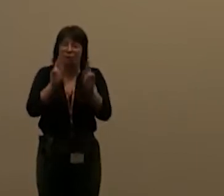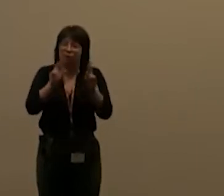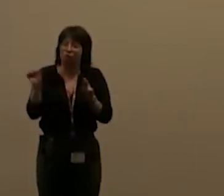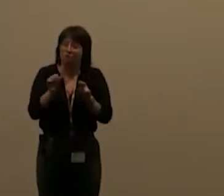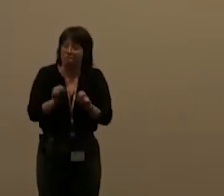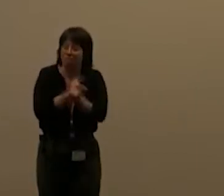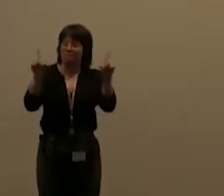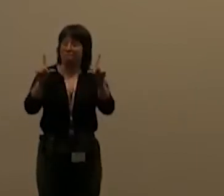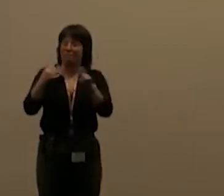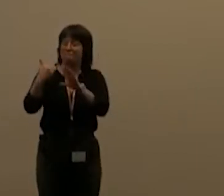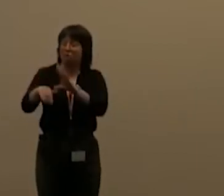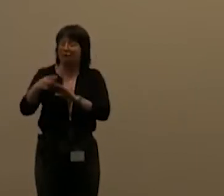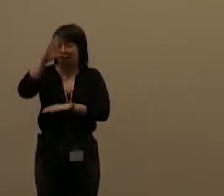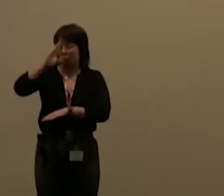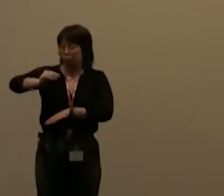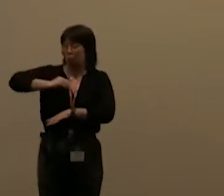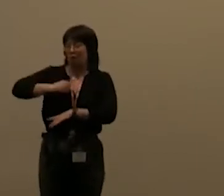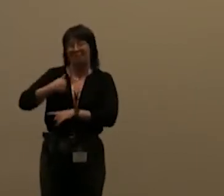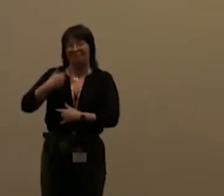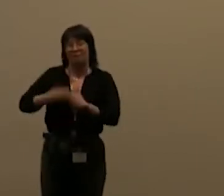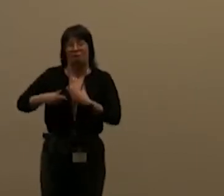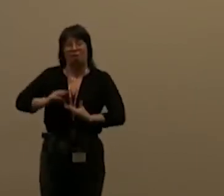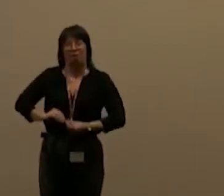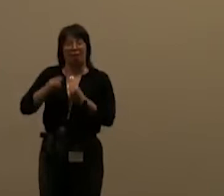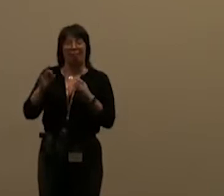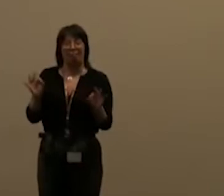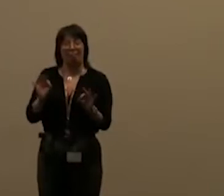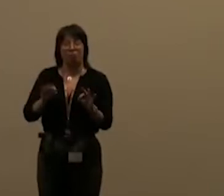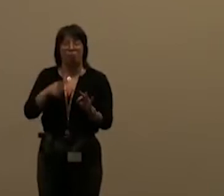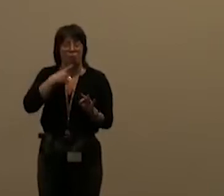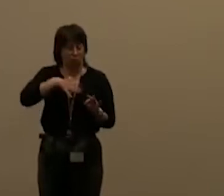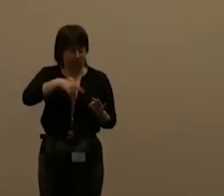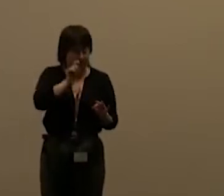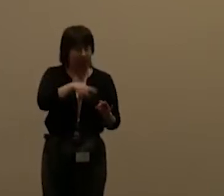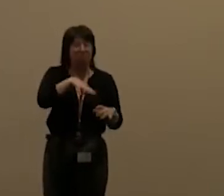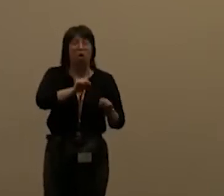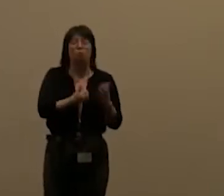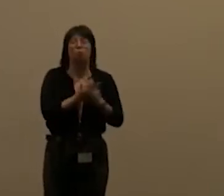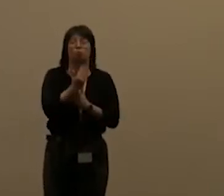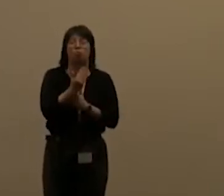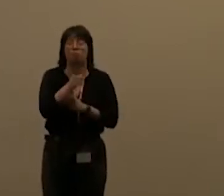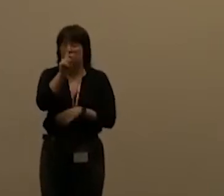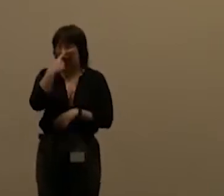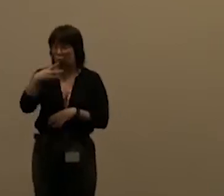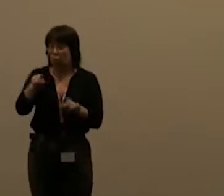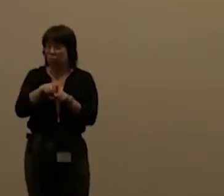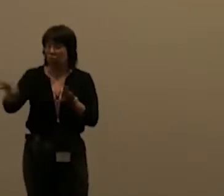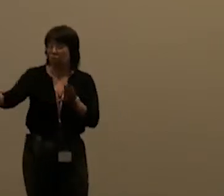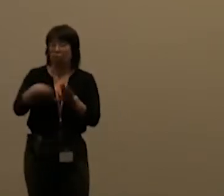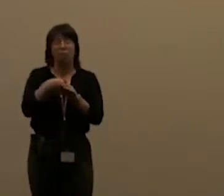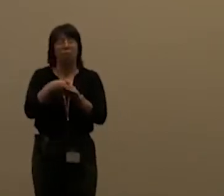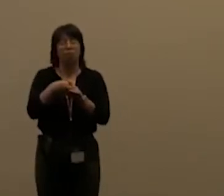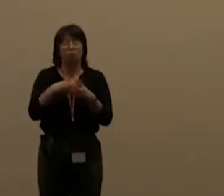a message here letting me know that I haven't built anything. So to get started, select New. But we can also import solutions, so that's another cool